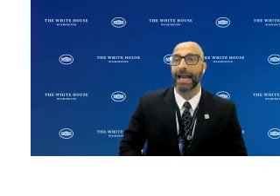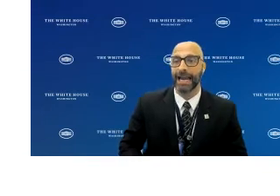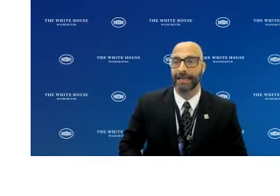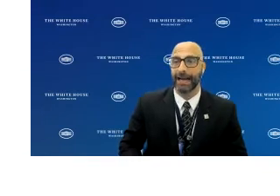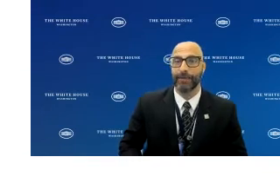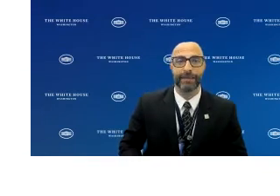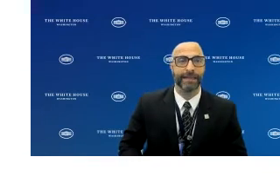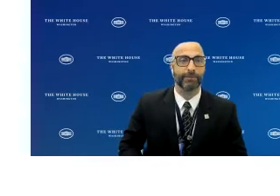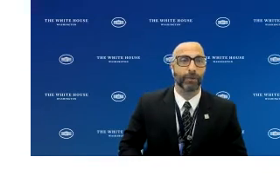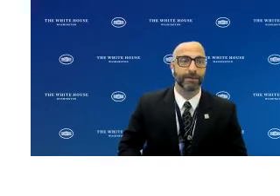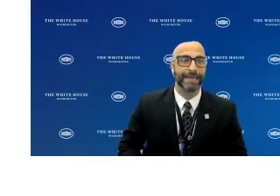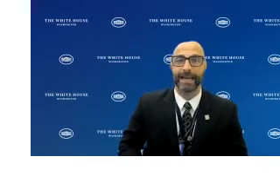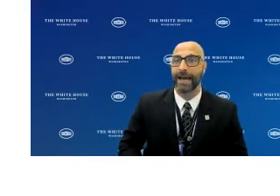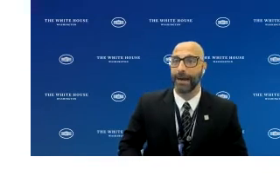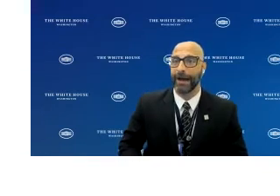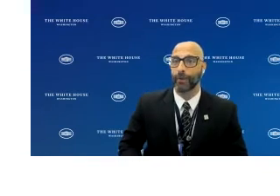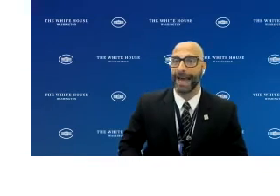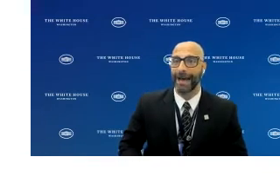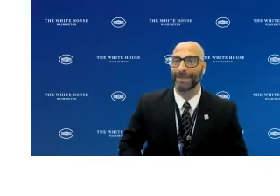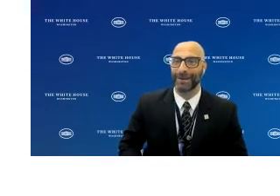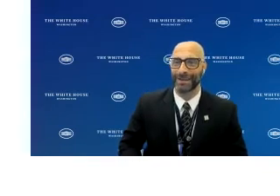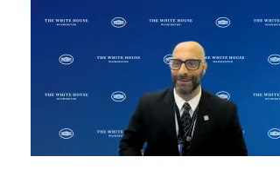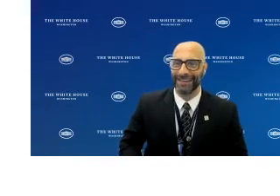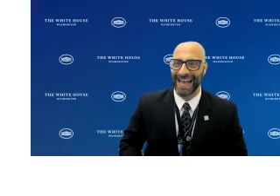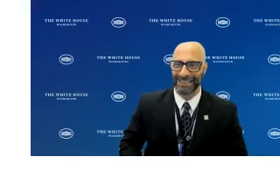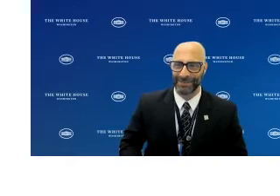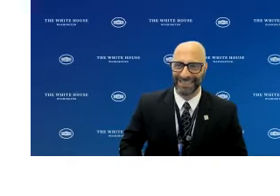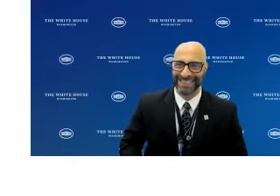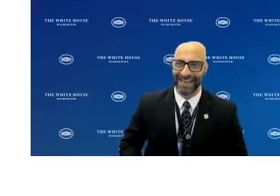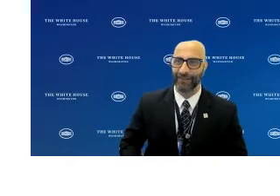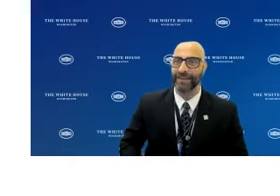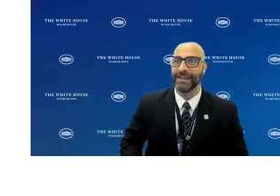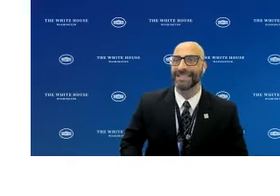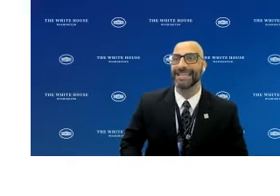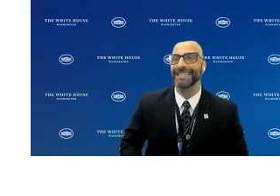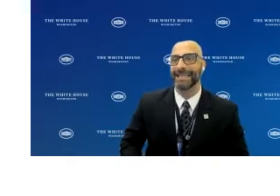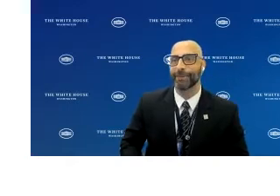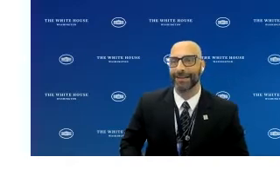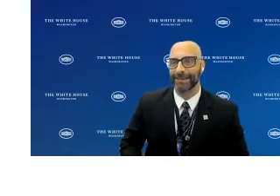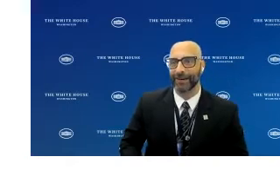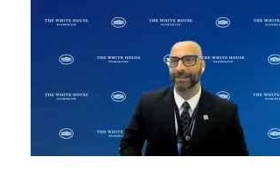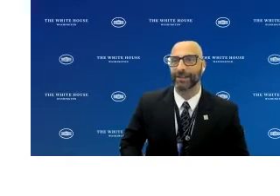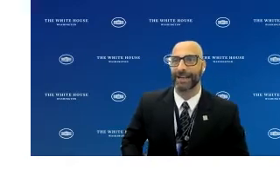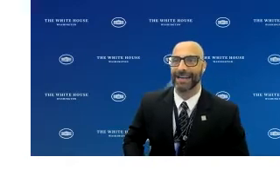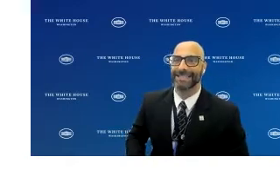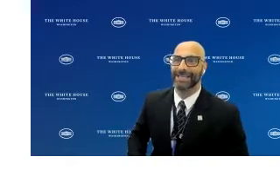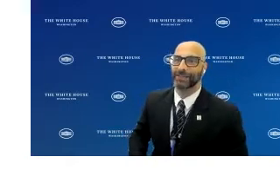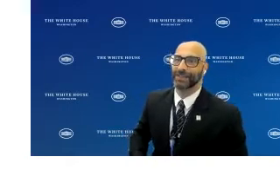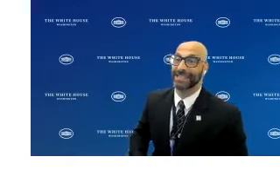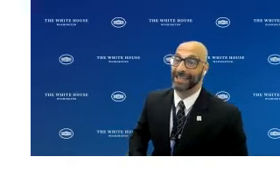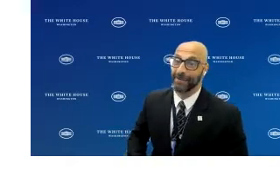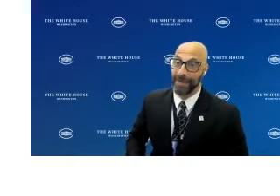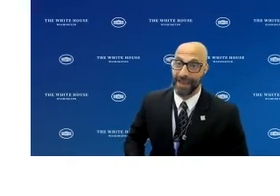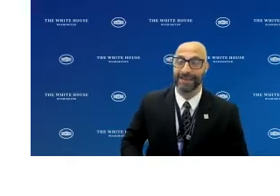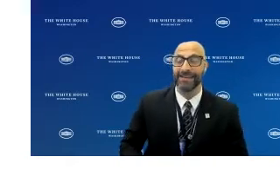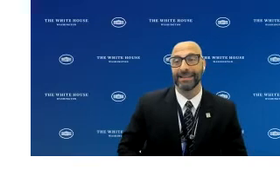And I just want to highlight the important data about what happens when community activates itself. CDC put out some very clear guidance